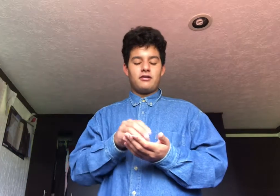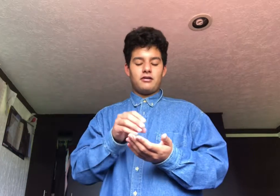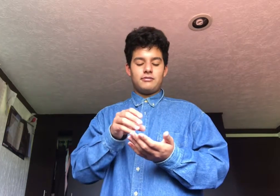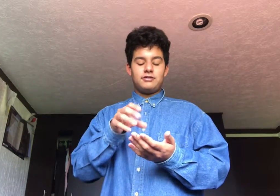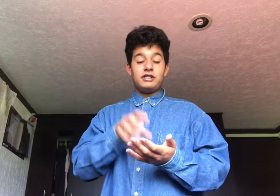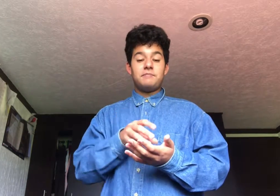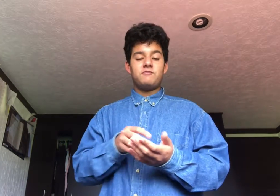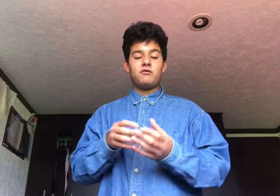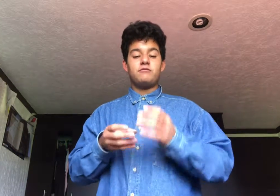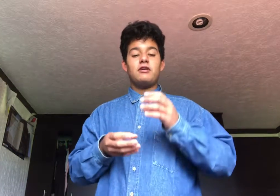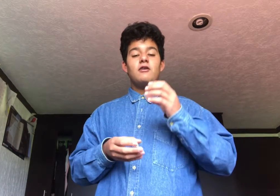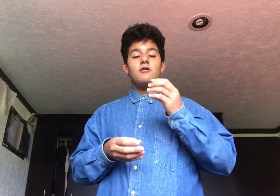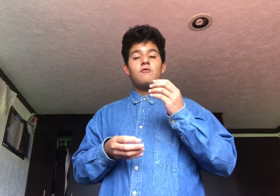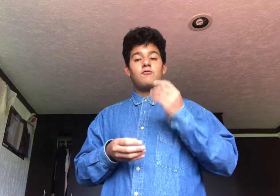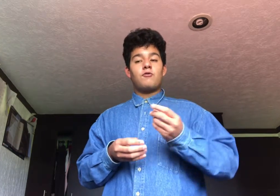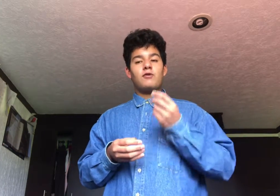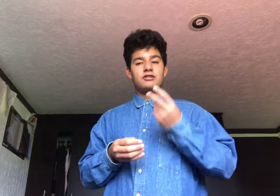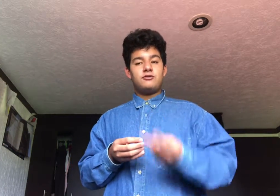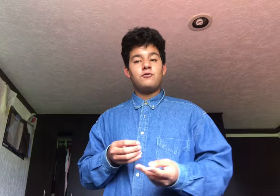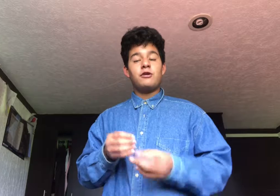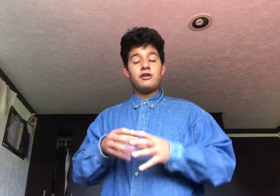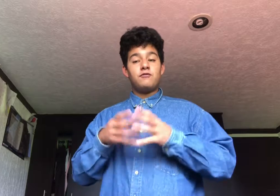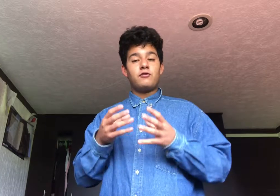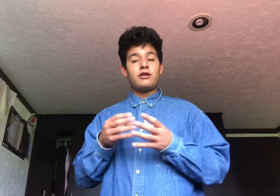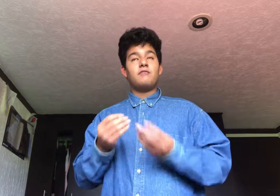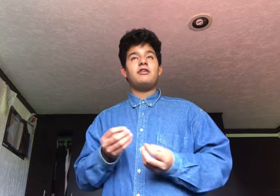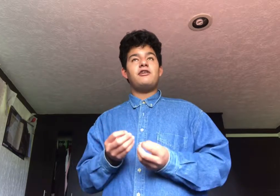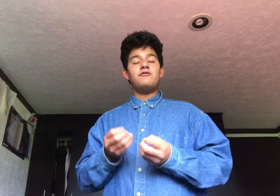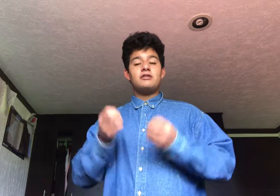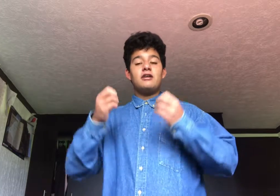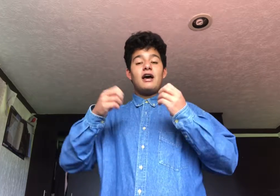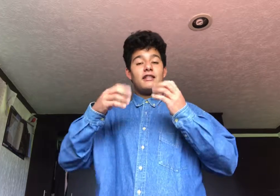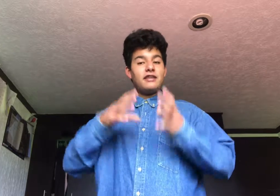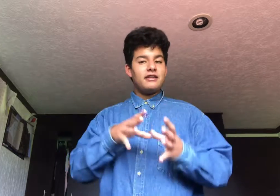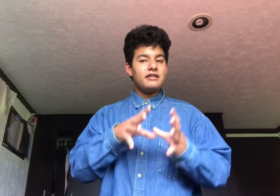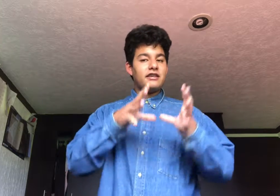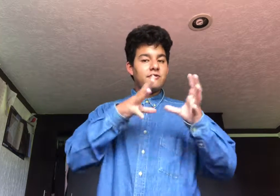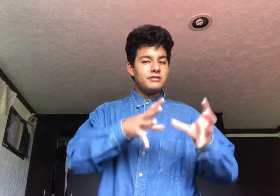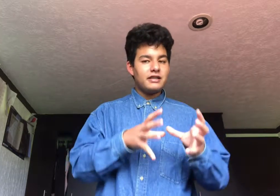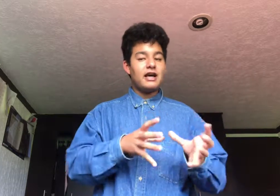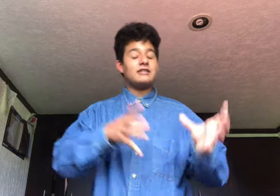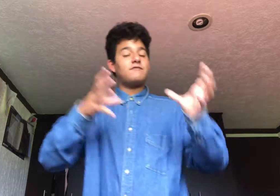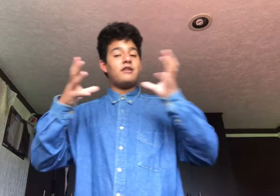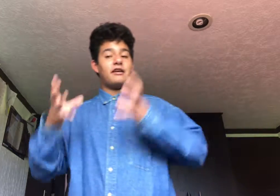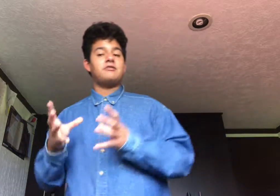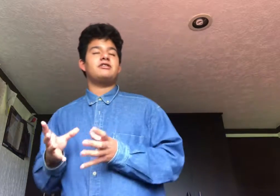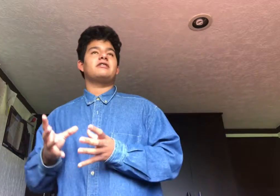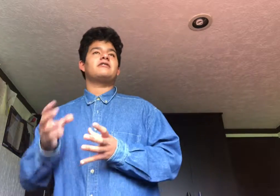the ships from World War II were commonly used, and then they use it as flying machines.